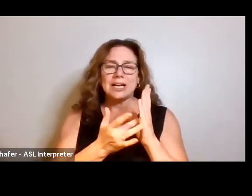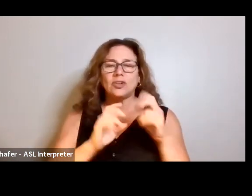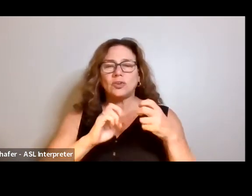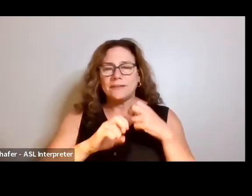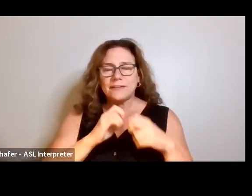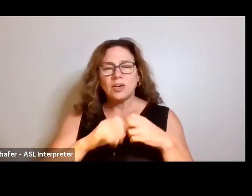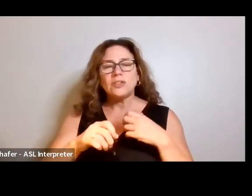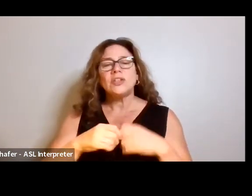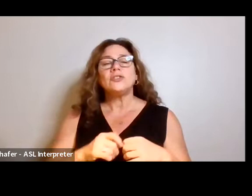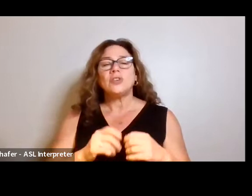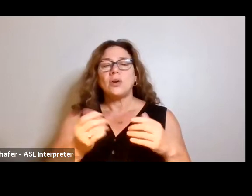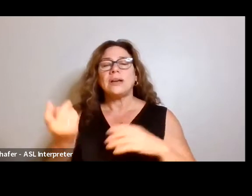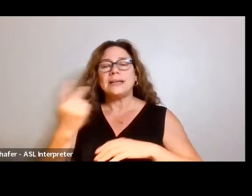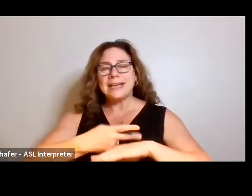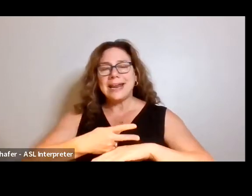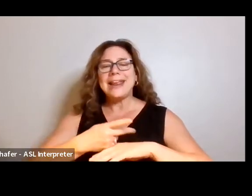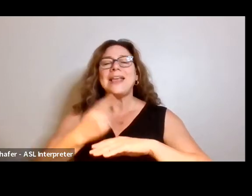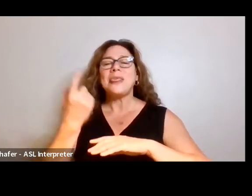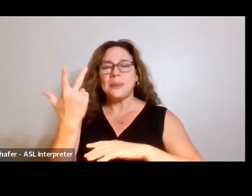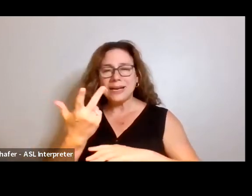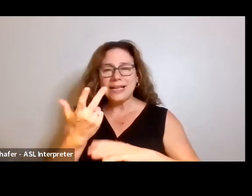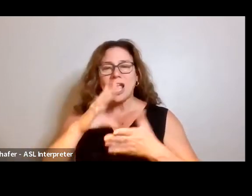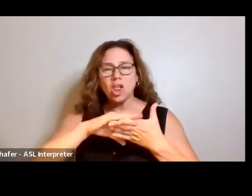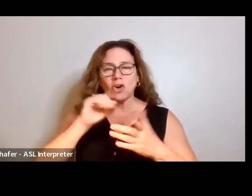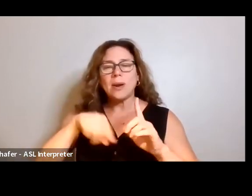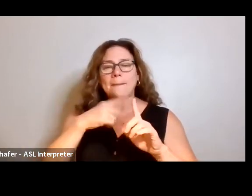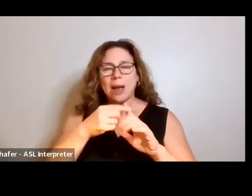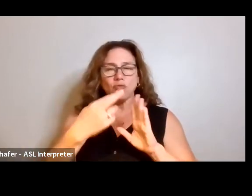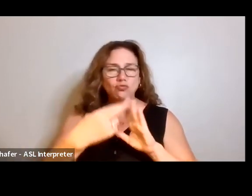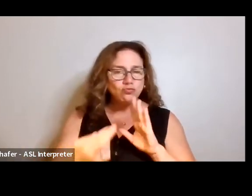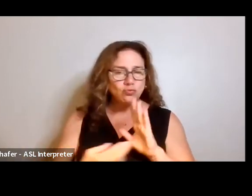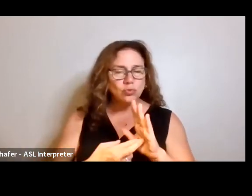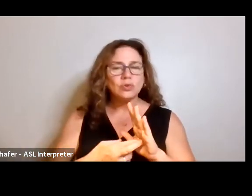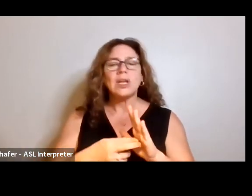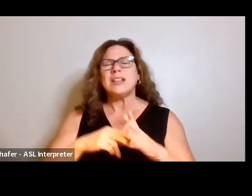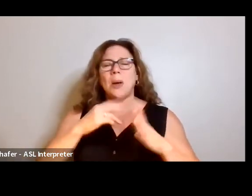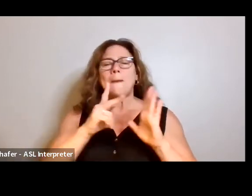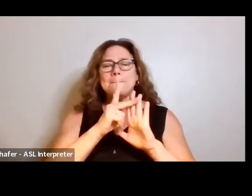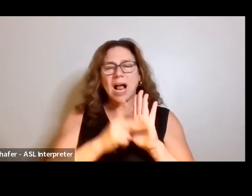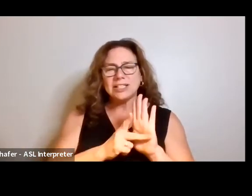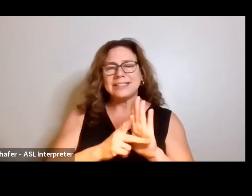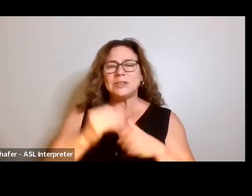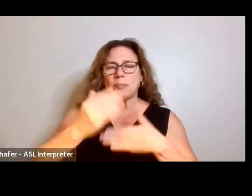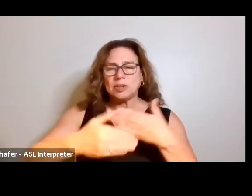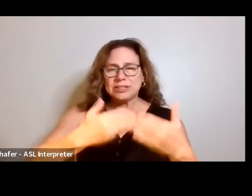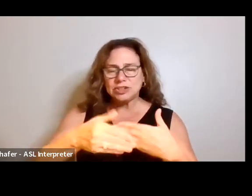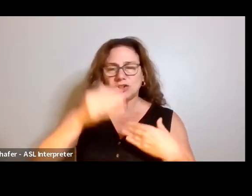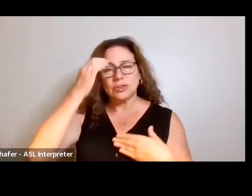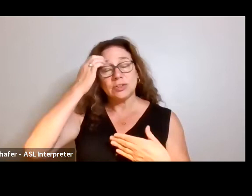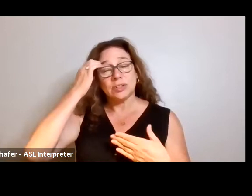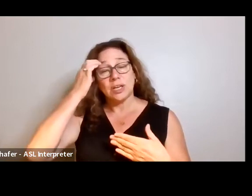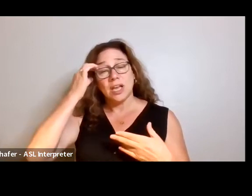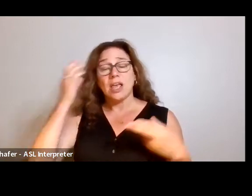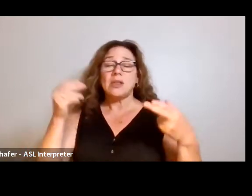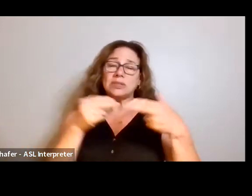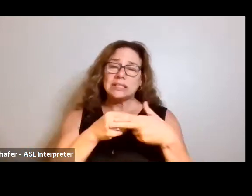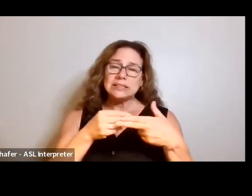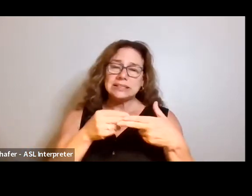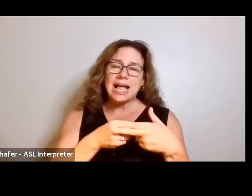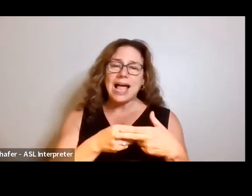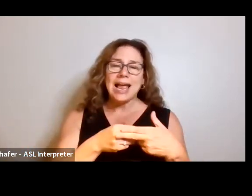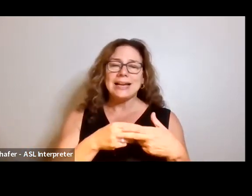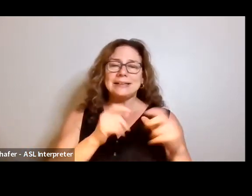rules. I want to say there is a interesting slide in where students had to guess. There was a picture